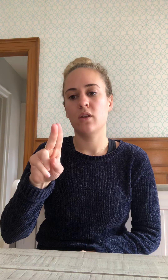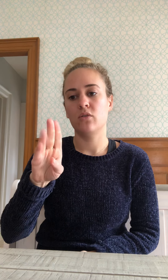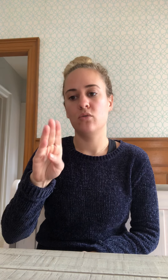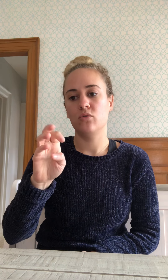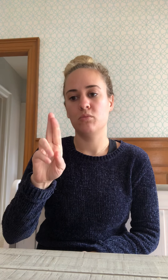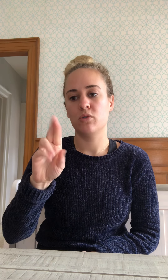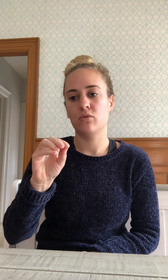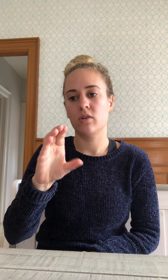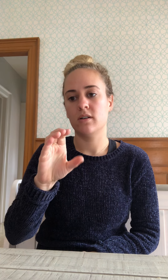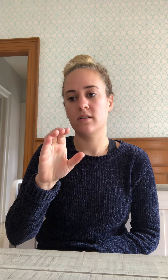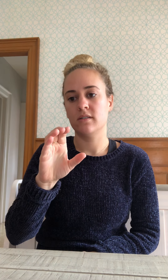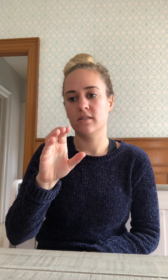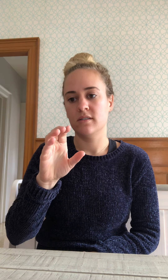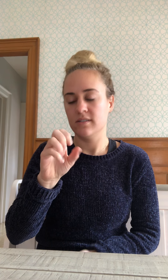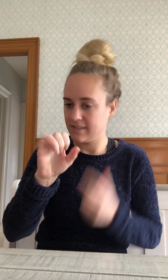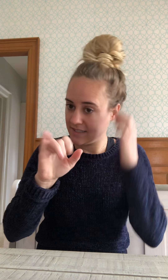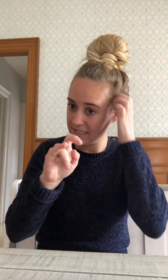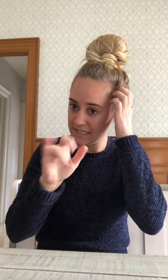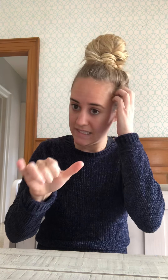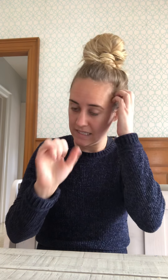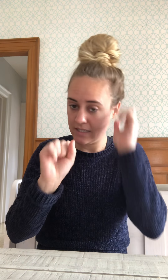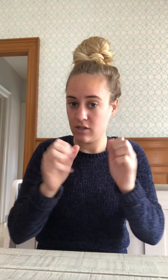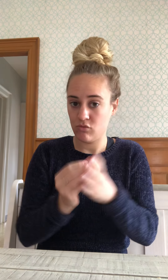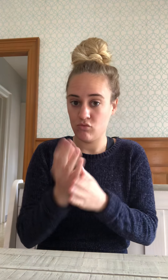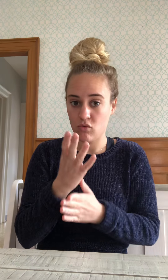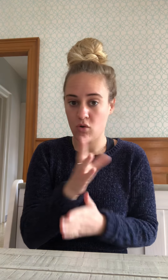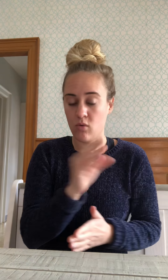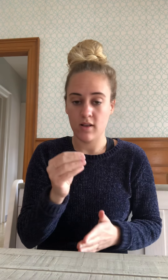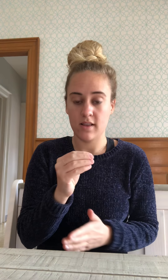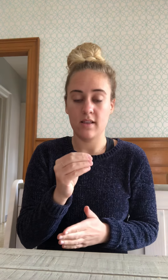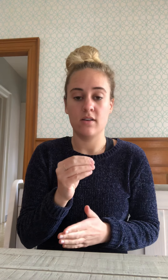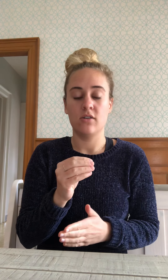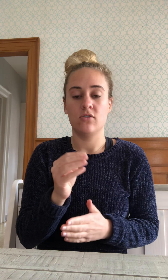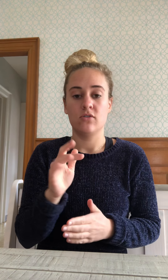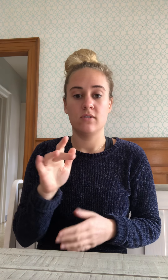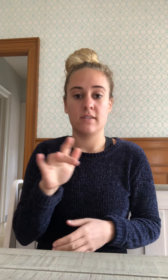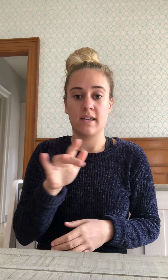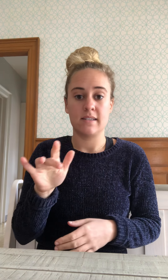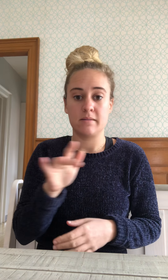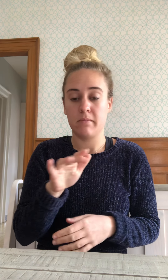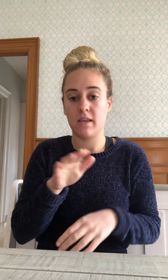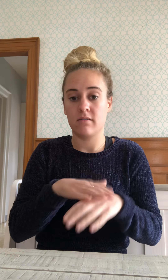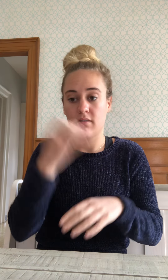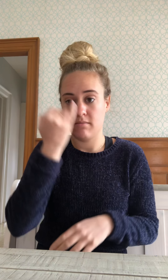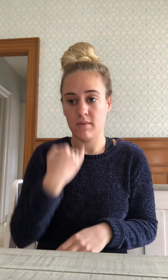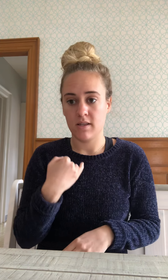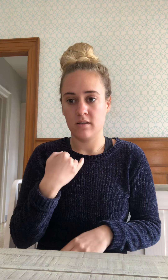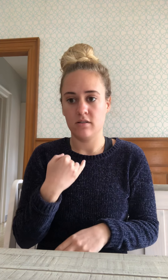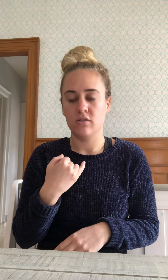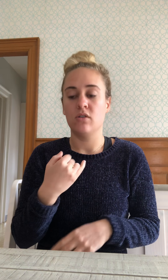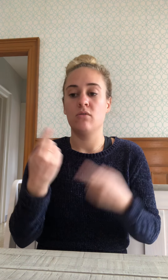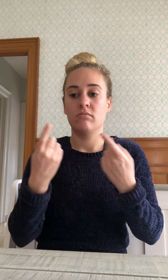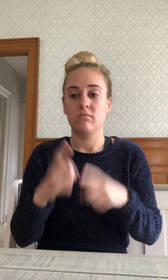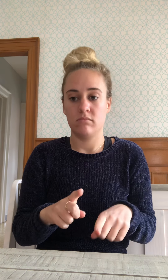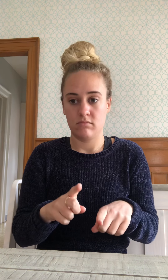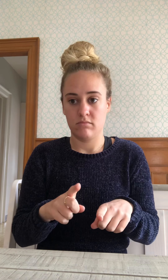the space, and then the space develops under the midline. So this is a process that occurs where the tuberosity,